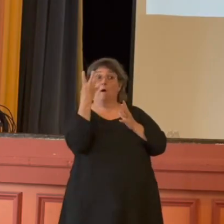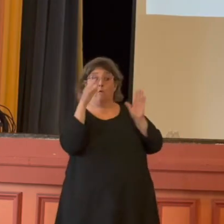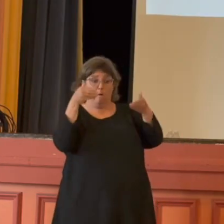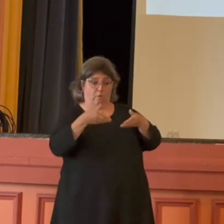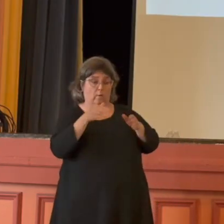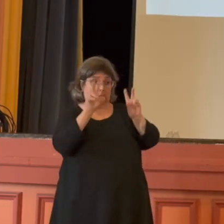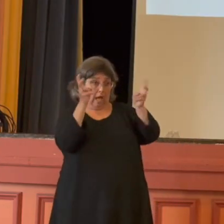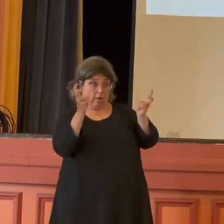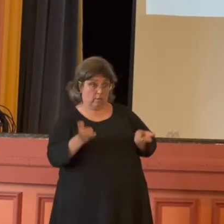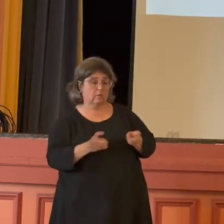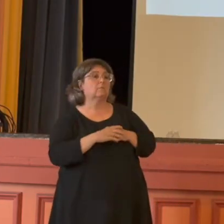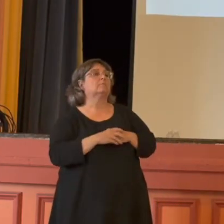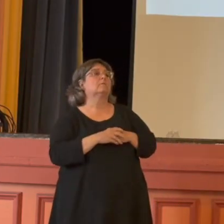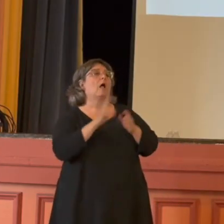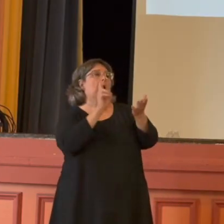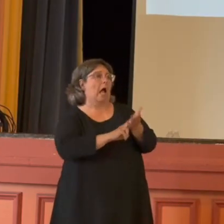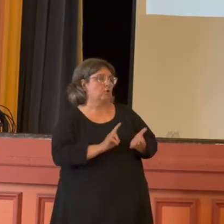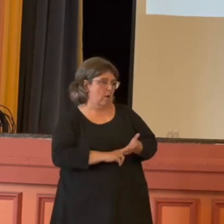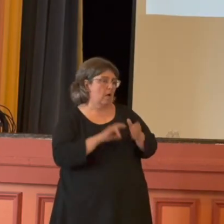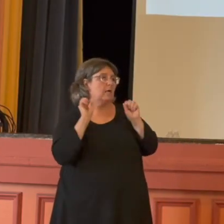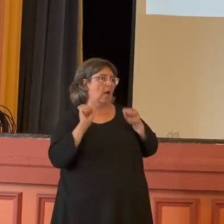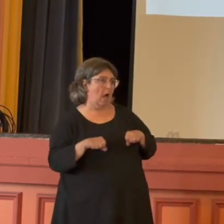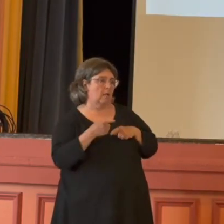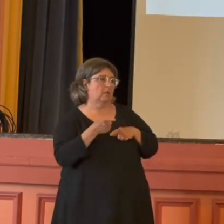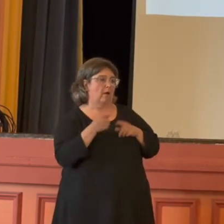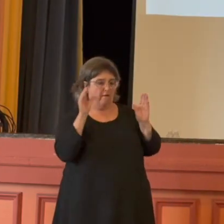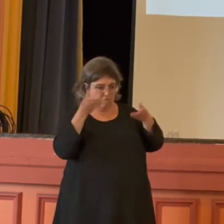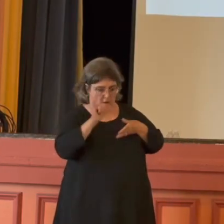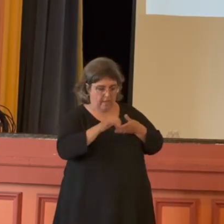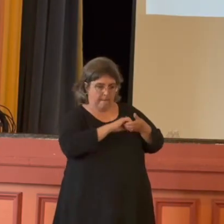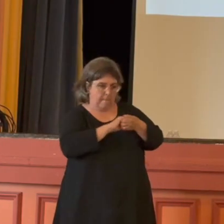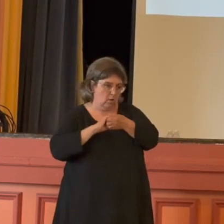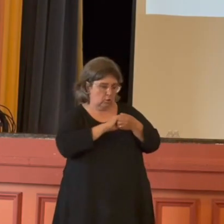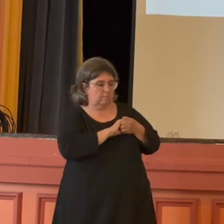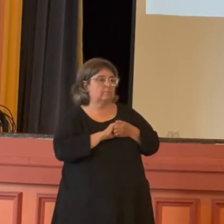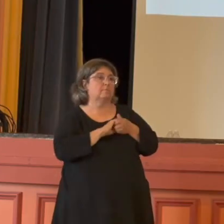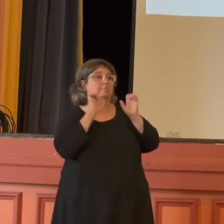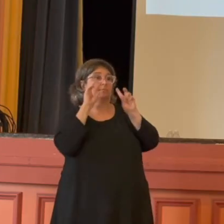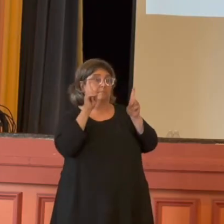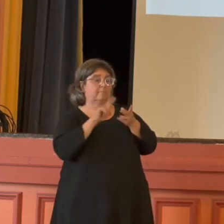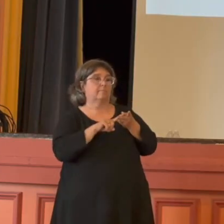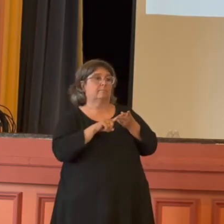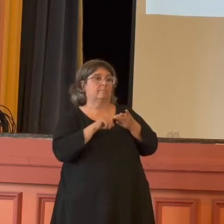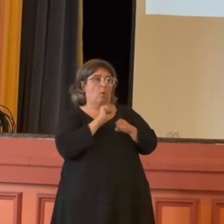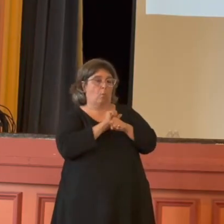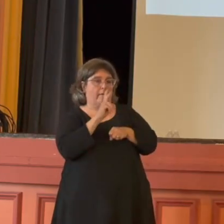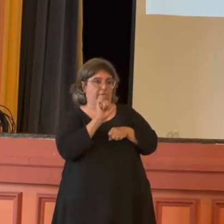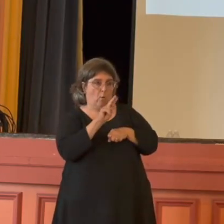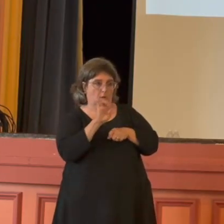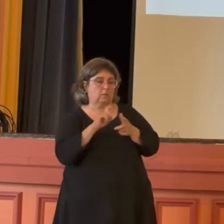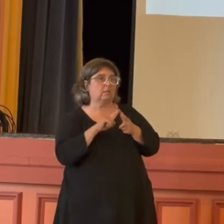areas that those contractors can focus that partnership on: education,